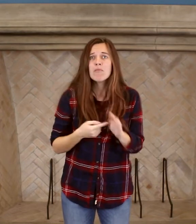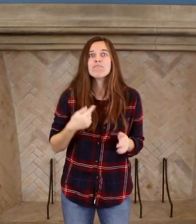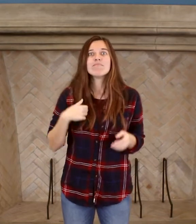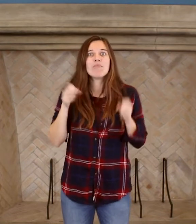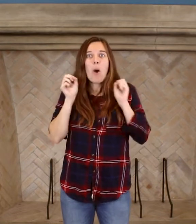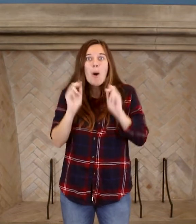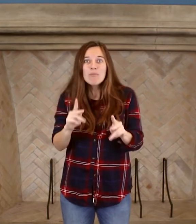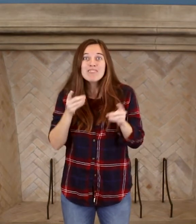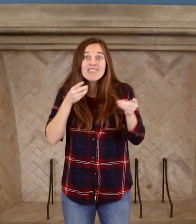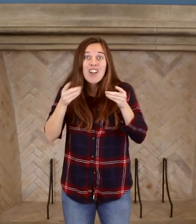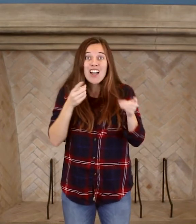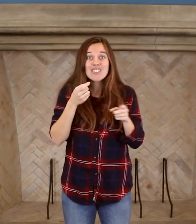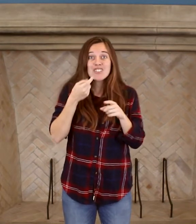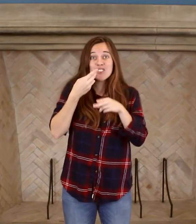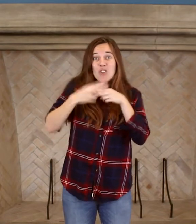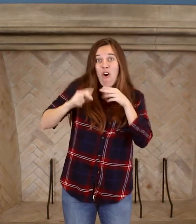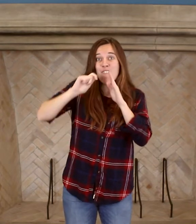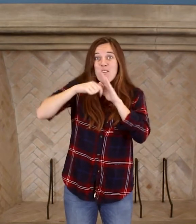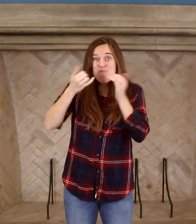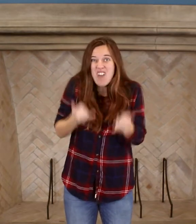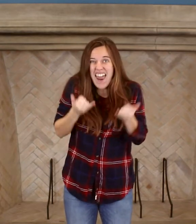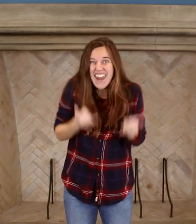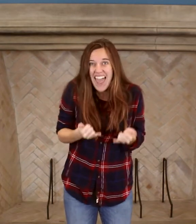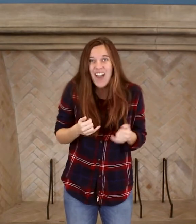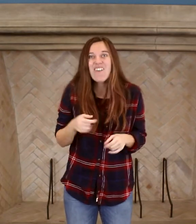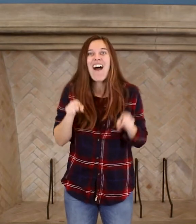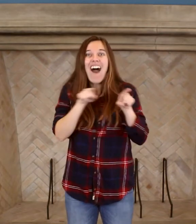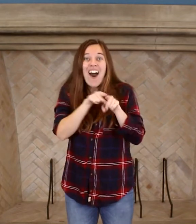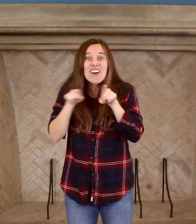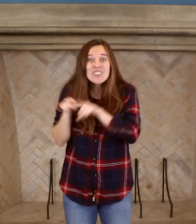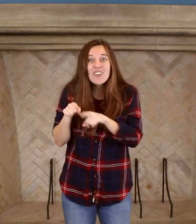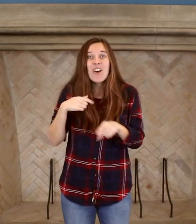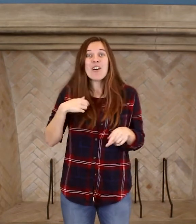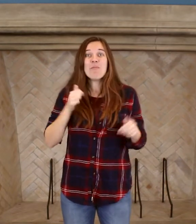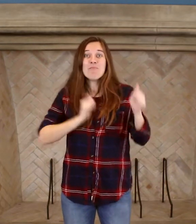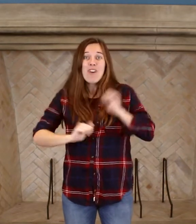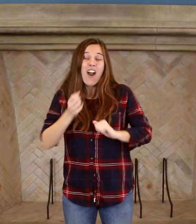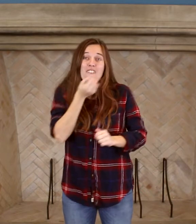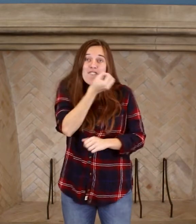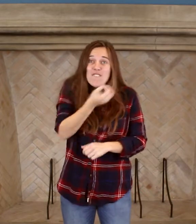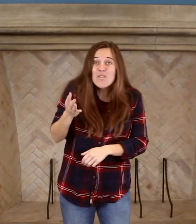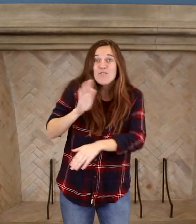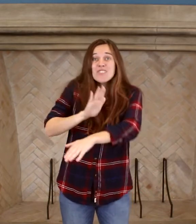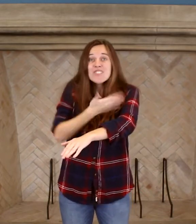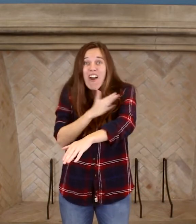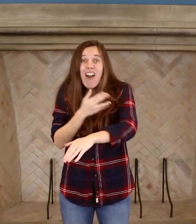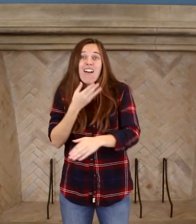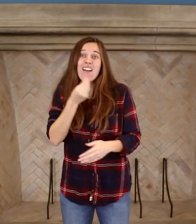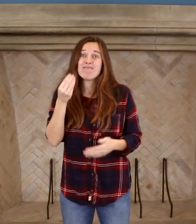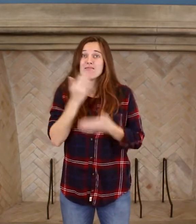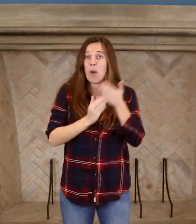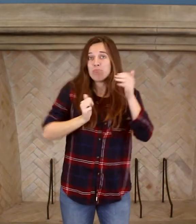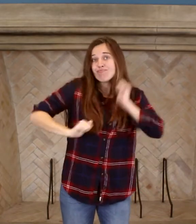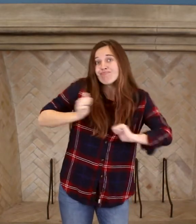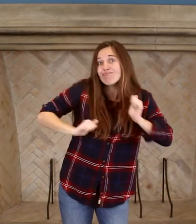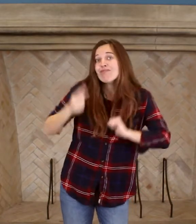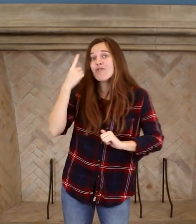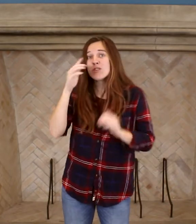now I'm able to produce movies with her. I was able to interpret songs at big and small